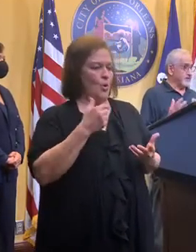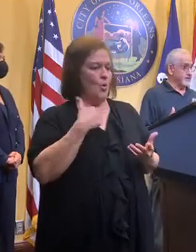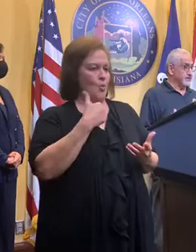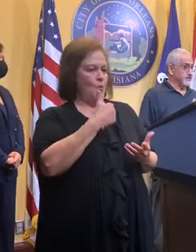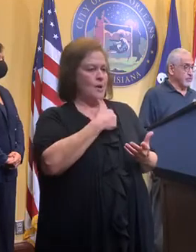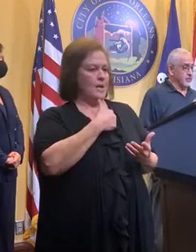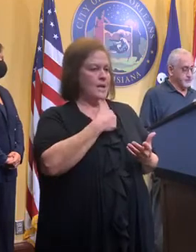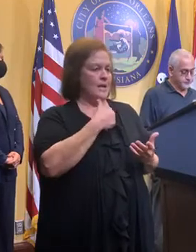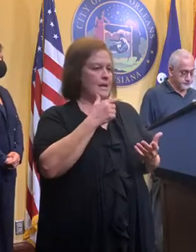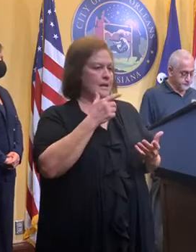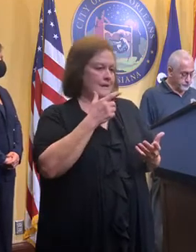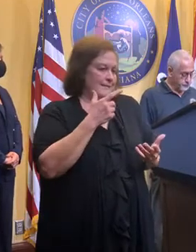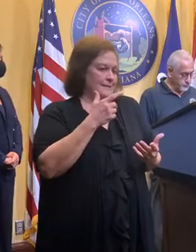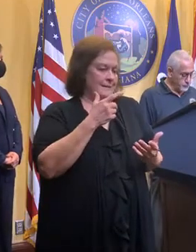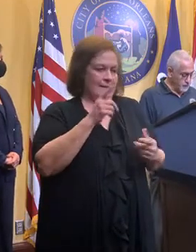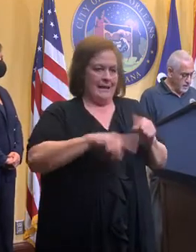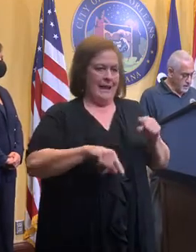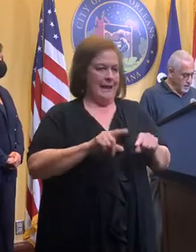redundancy not having T4.